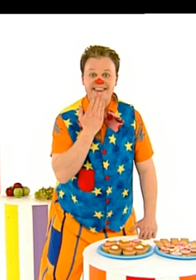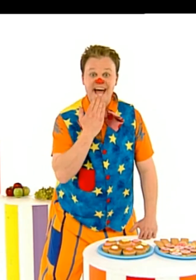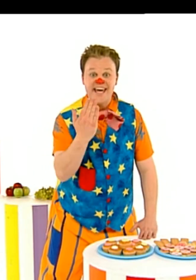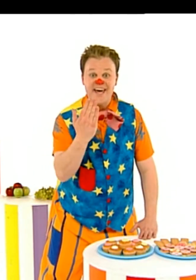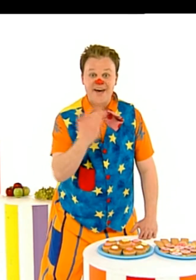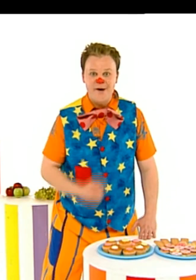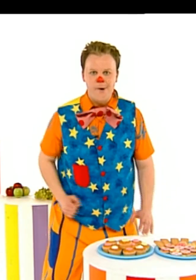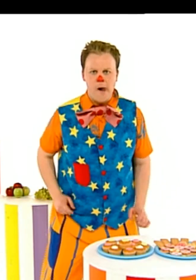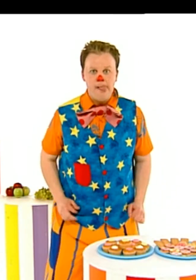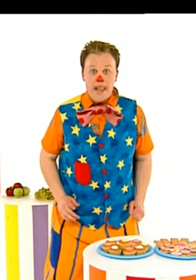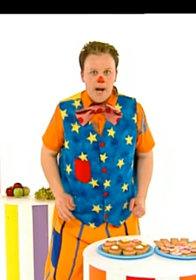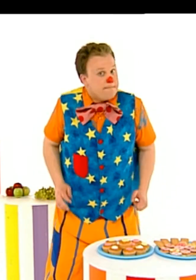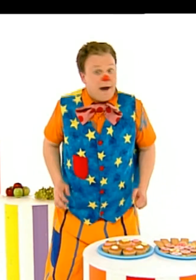Thank you!